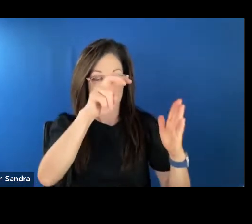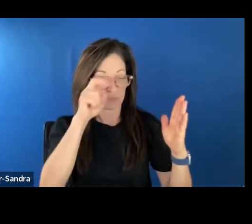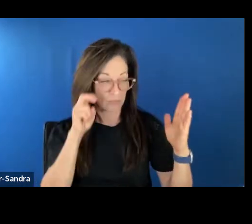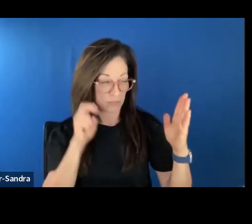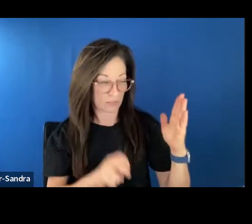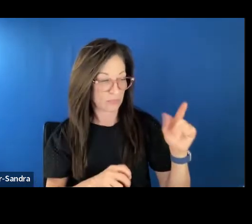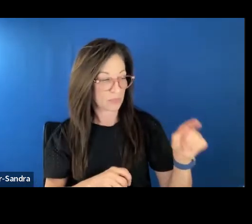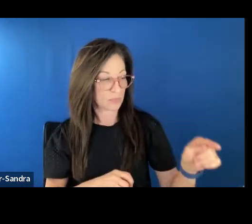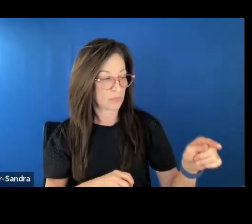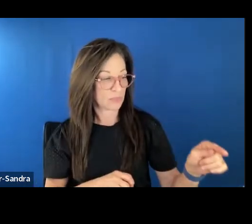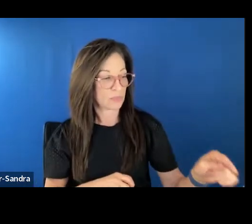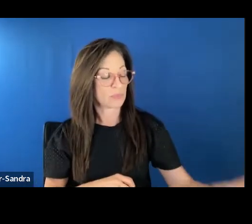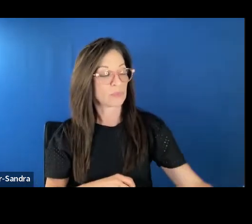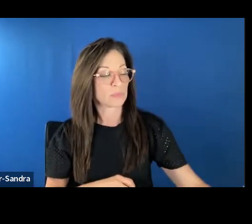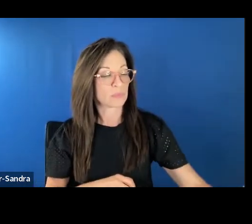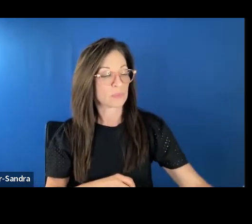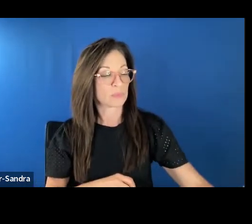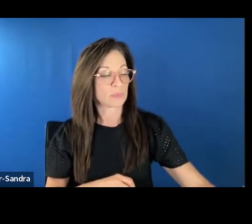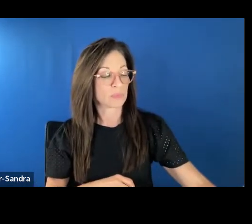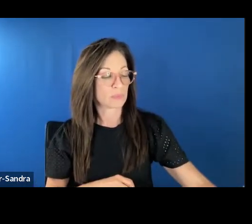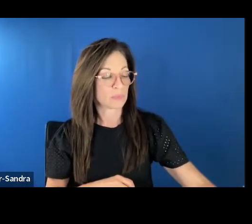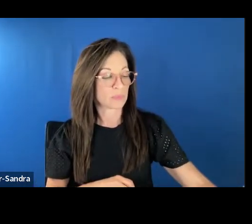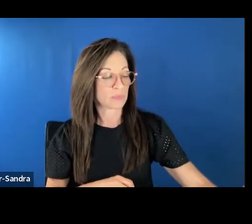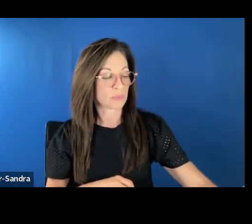to that part of the